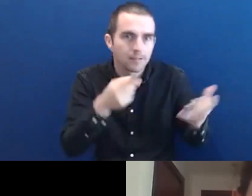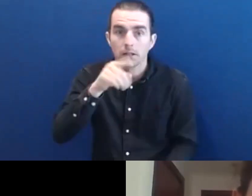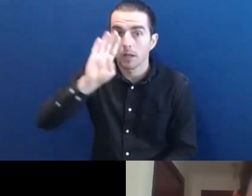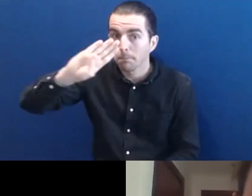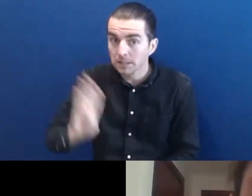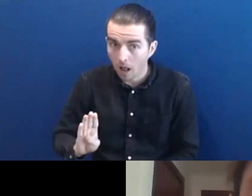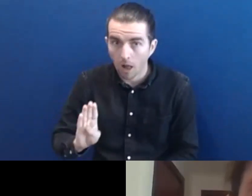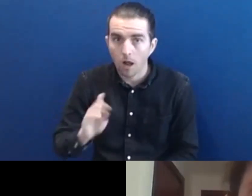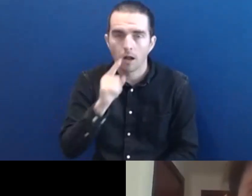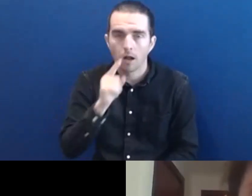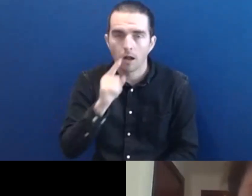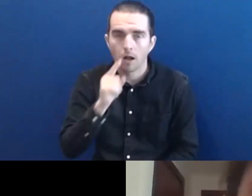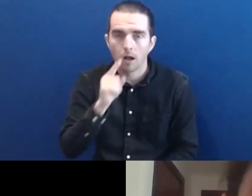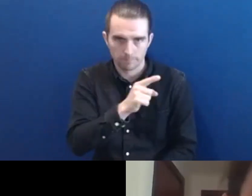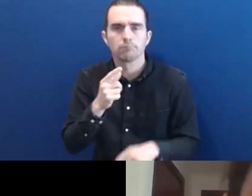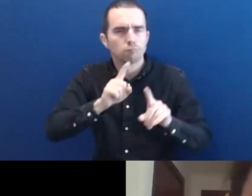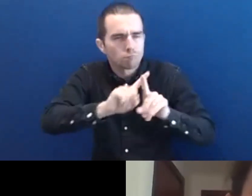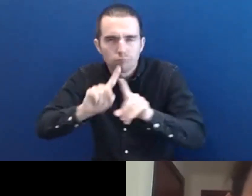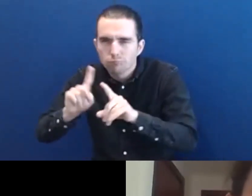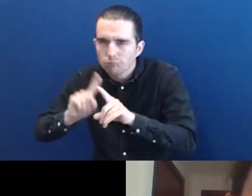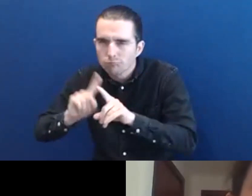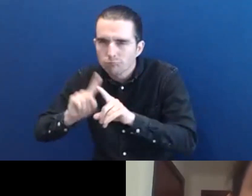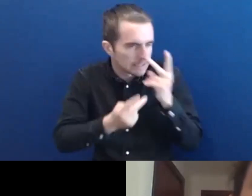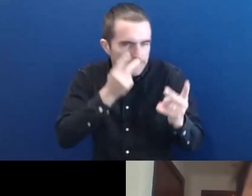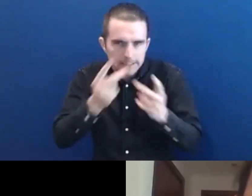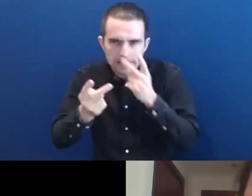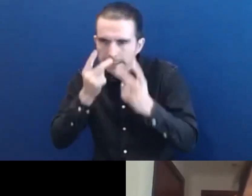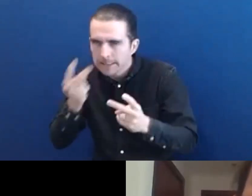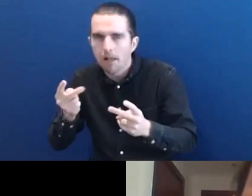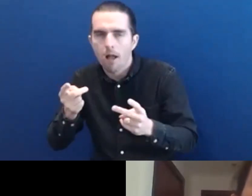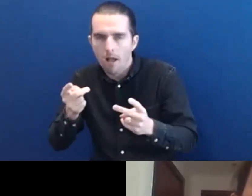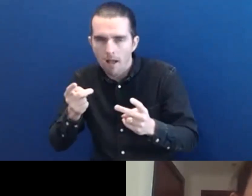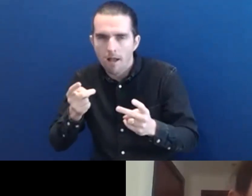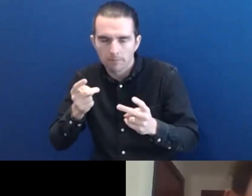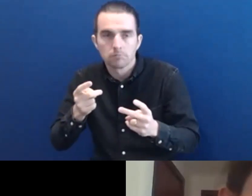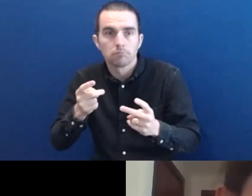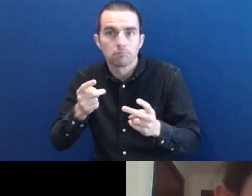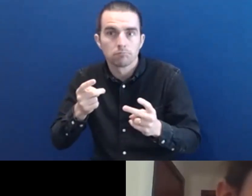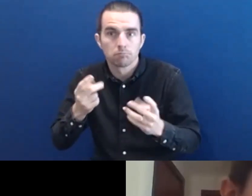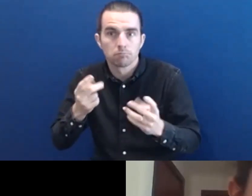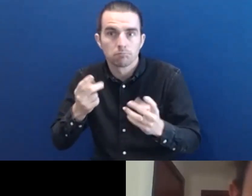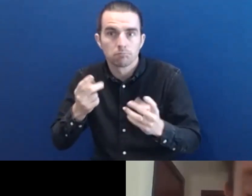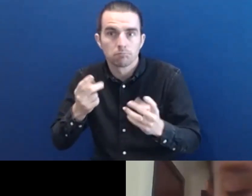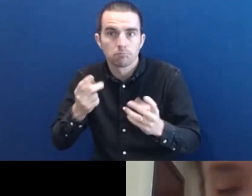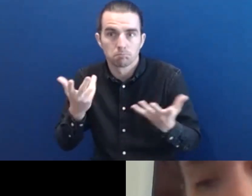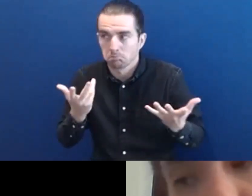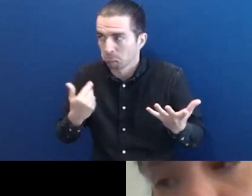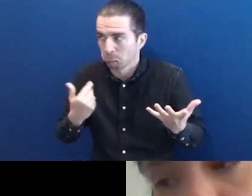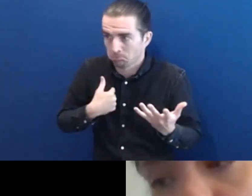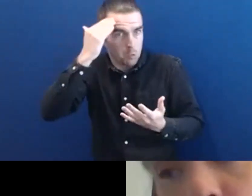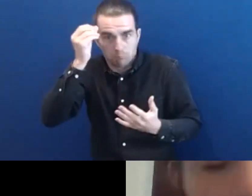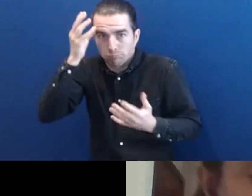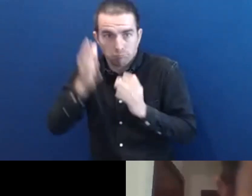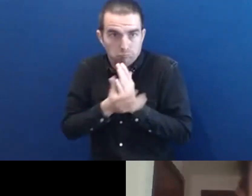and working in coalition was probably the strongest way to do it. So for instance, as a youth group, we wanted to advocate